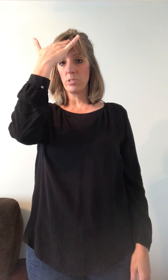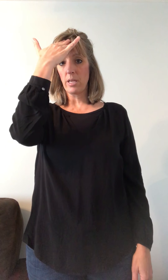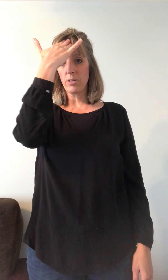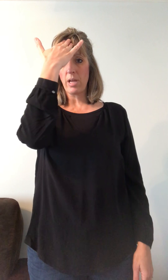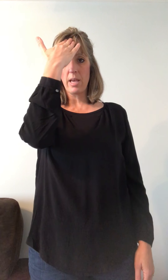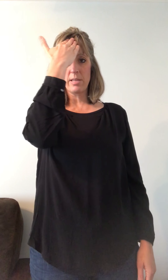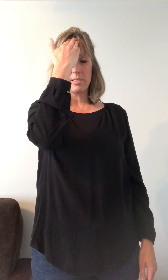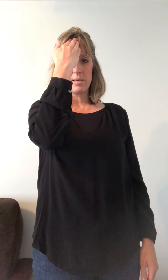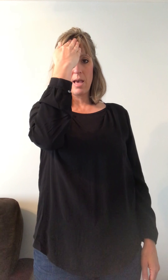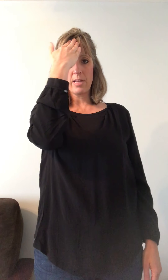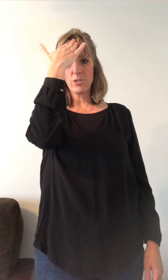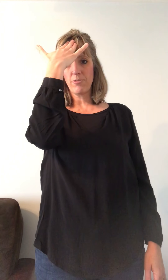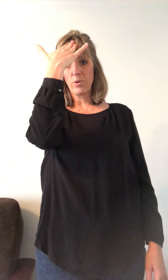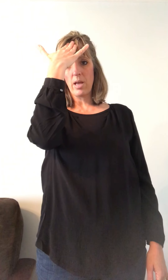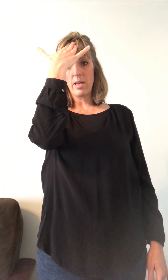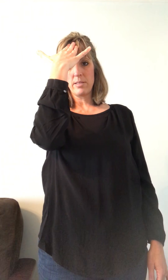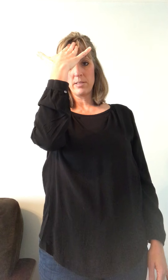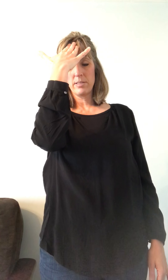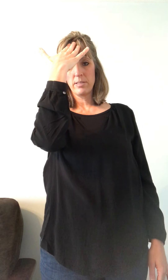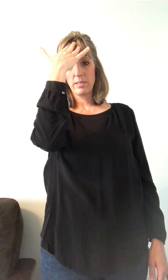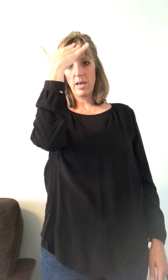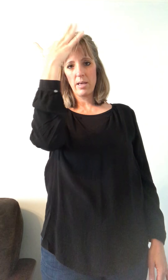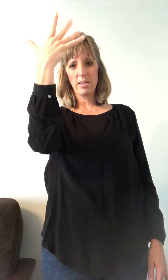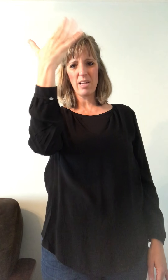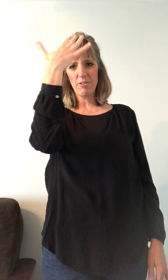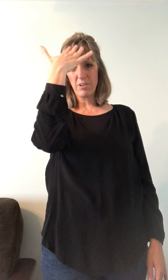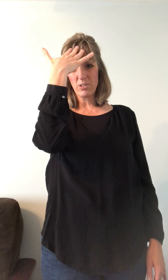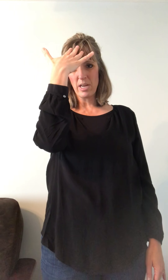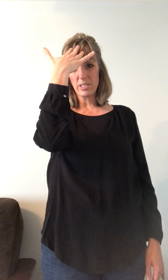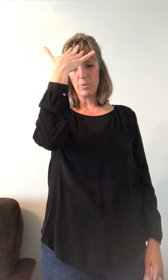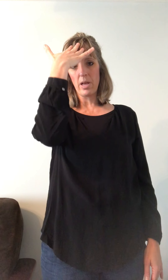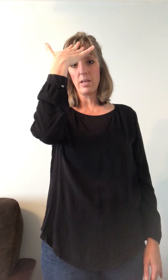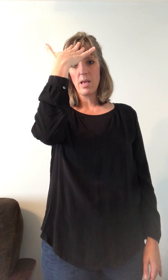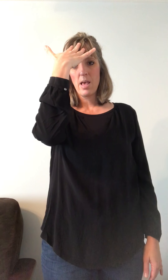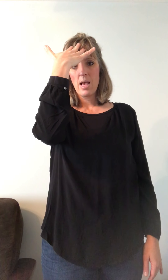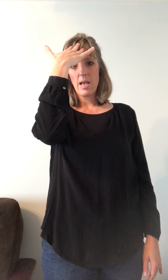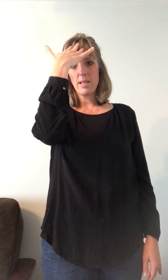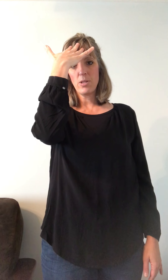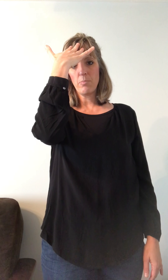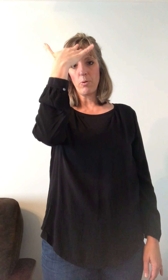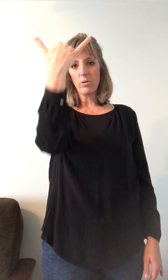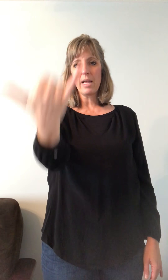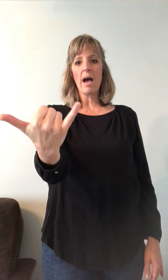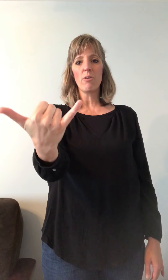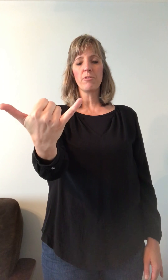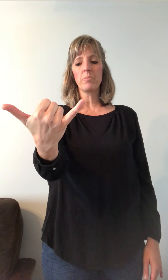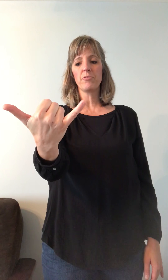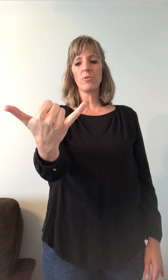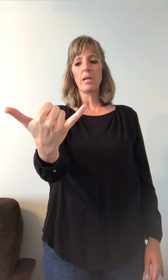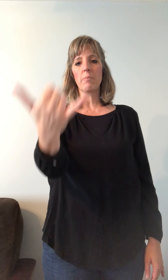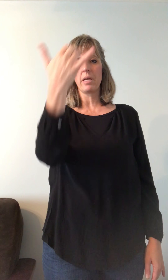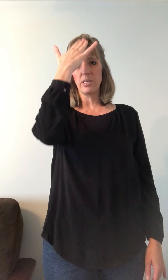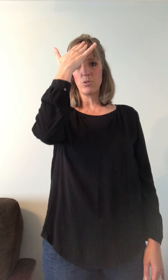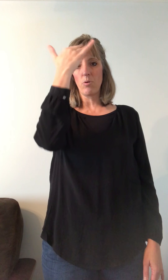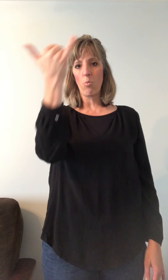take your hand at your forehead, okay, your fingers are kind of spread, and then you pull it out from your forehead and make it into a